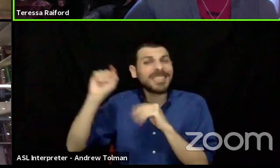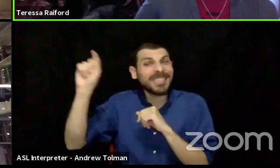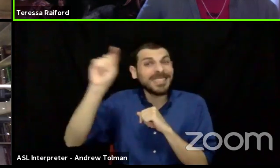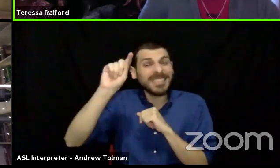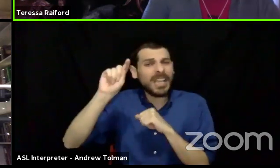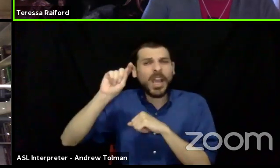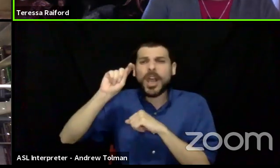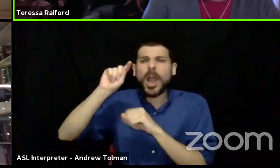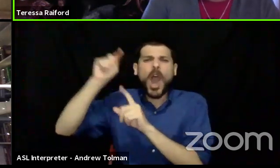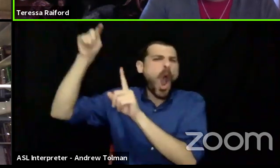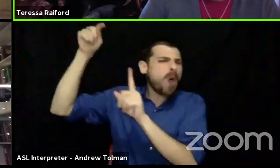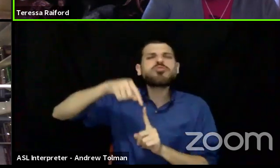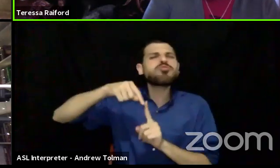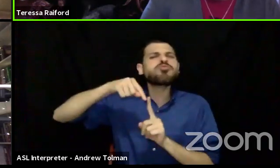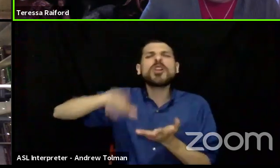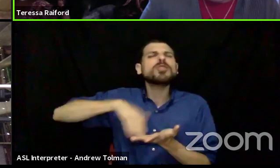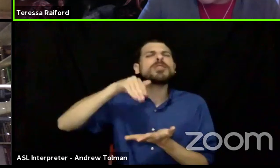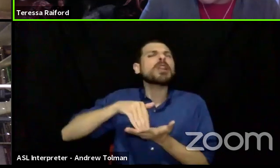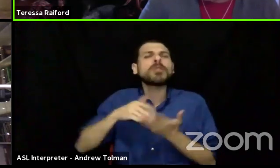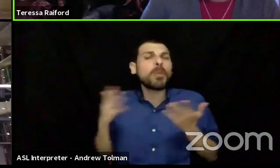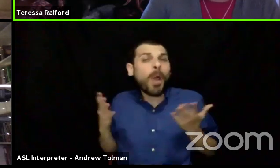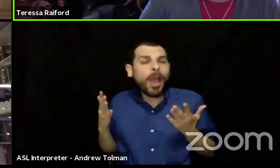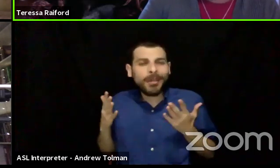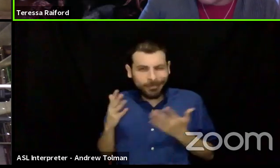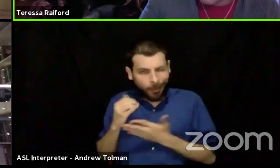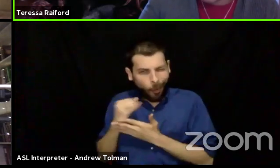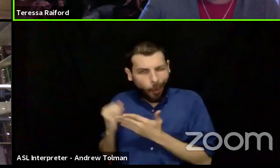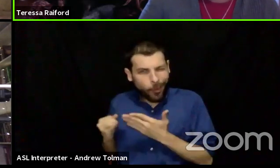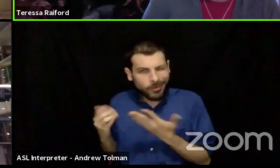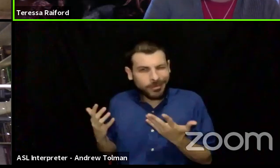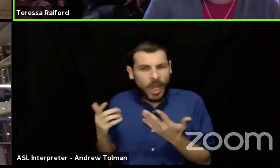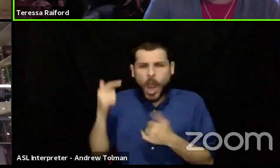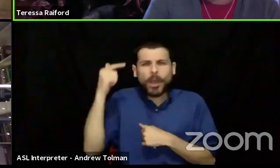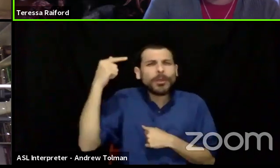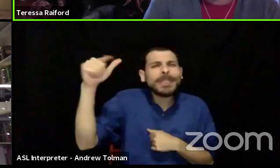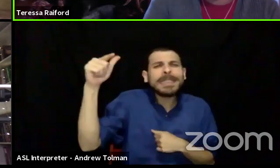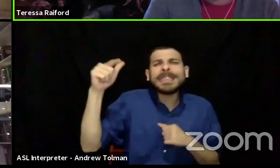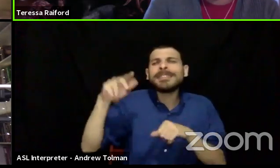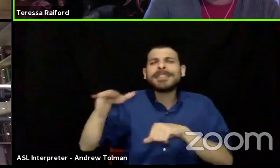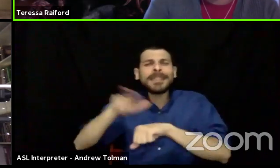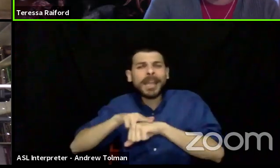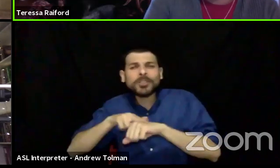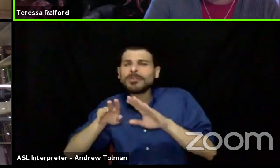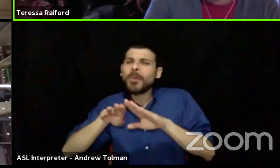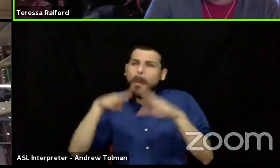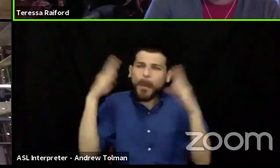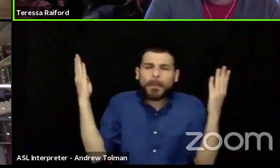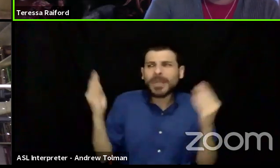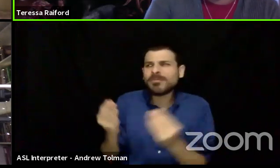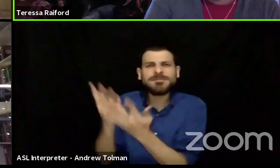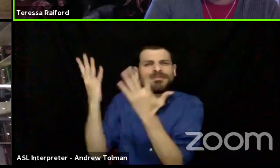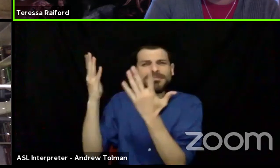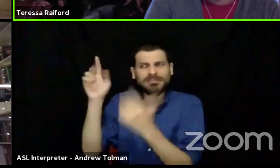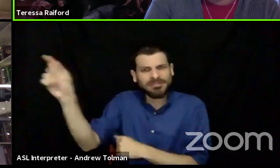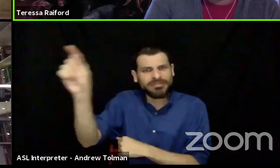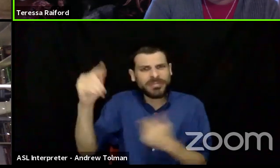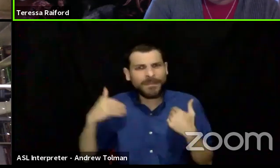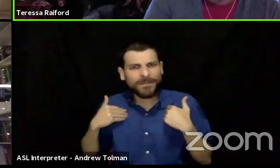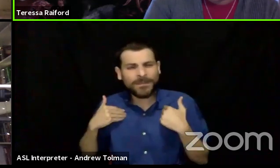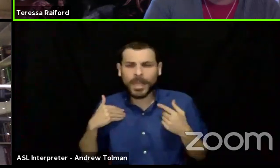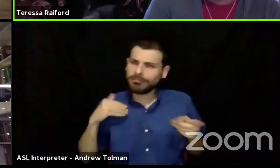the city components. So green spaces, art spaces, open spaces. We have to start building Portland